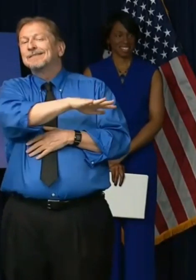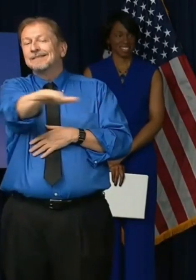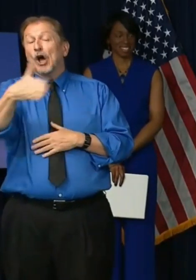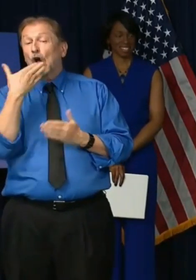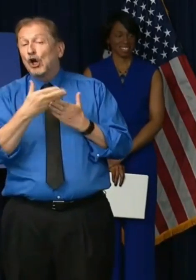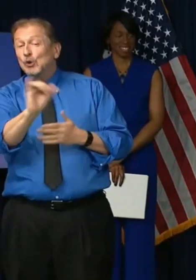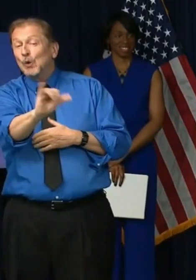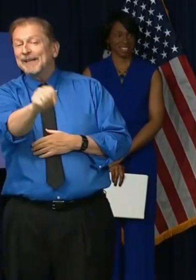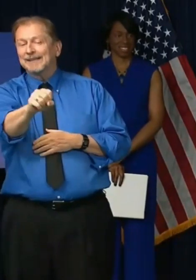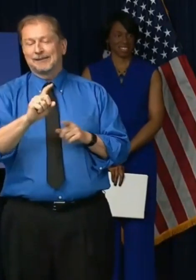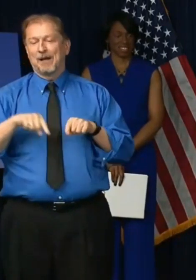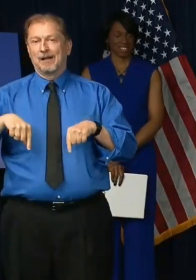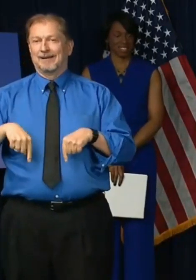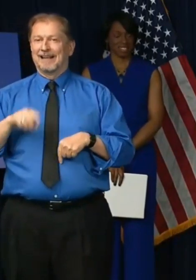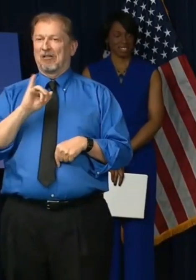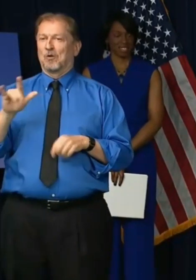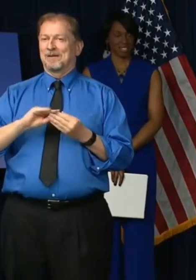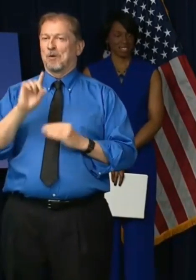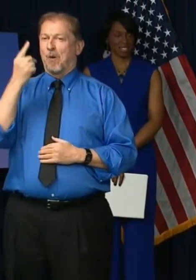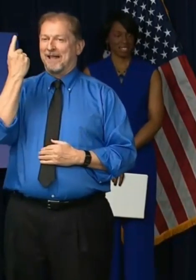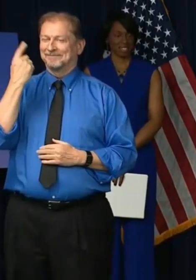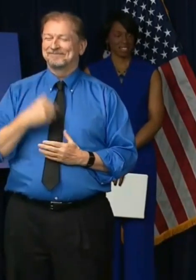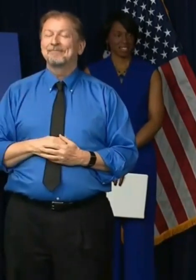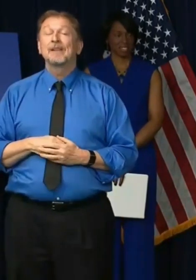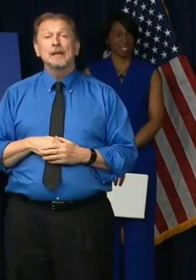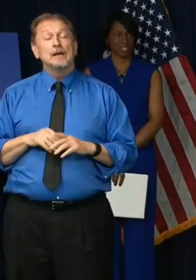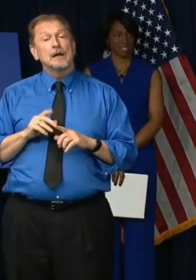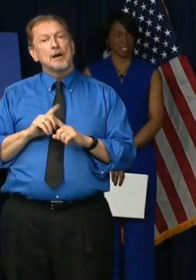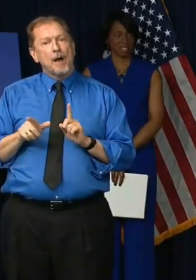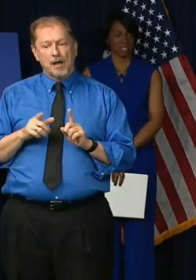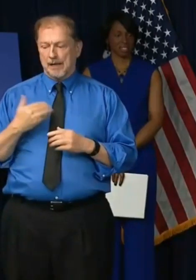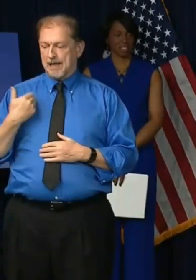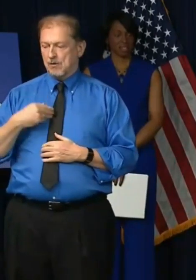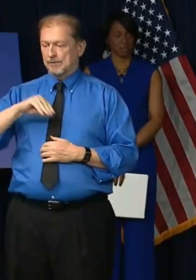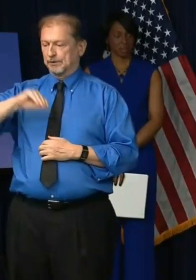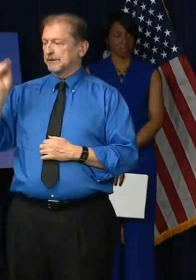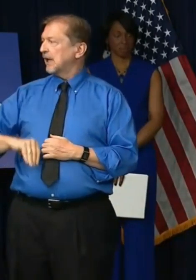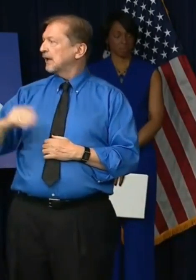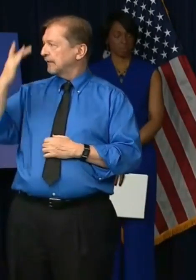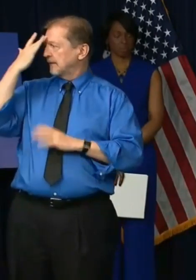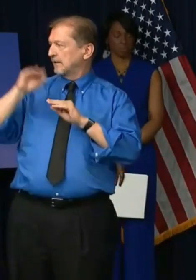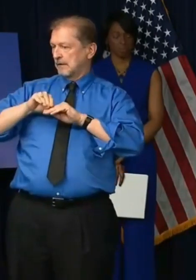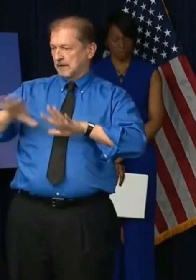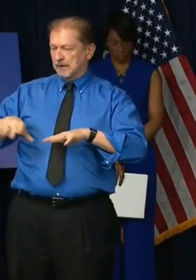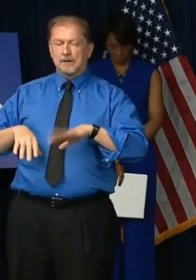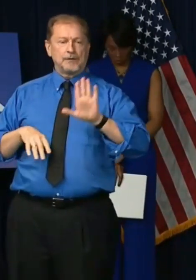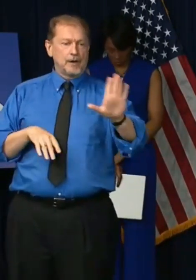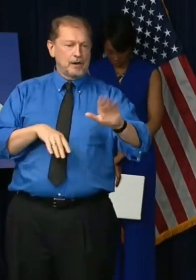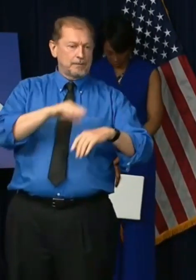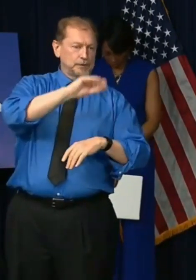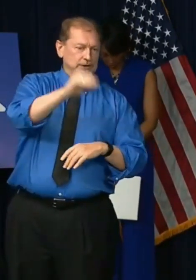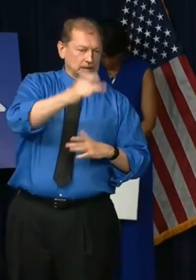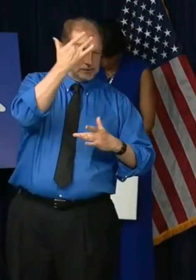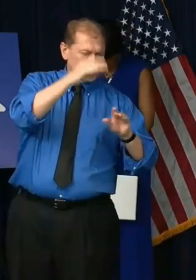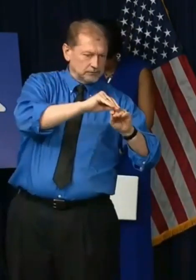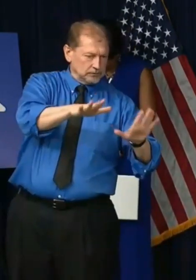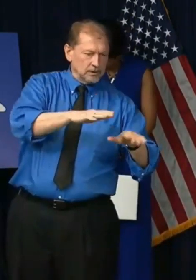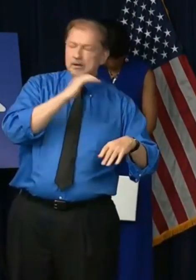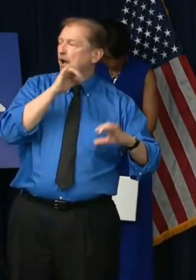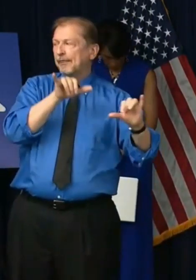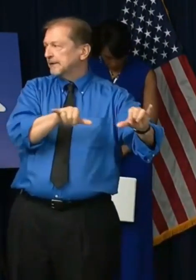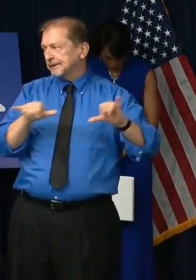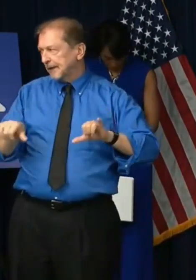that we have different infection rates across the different states. We have